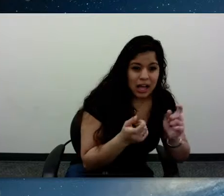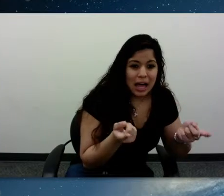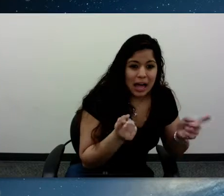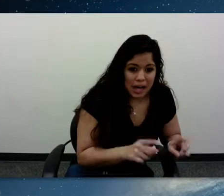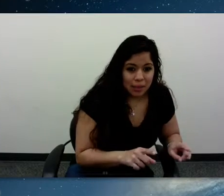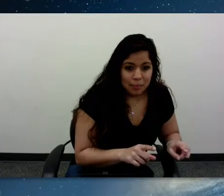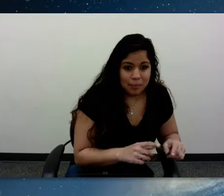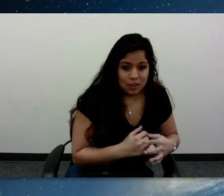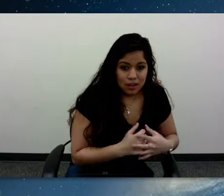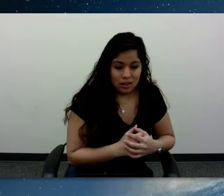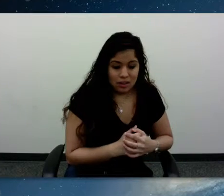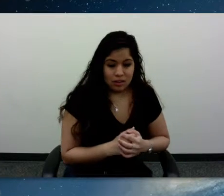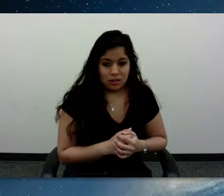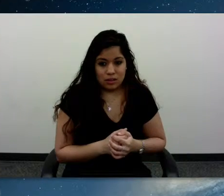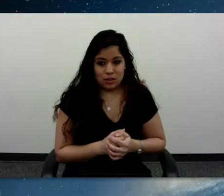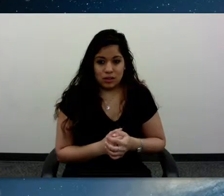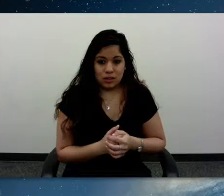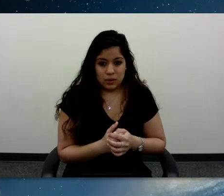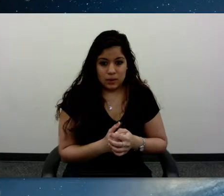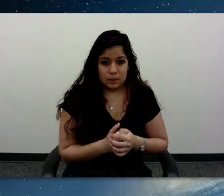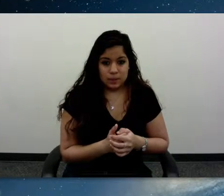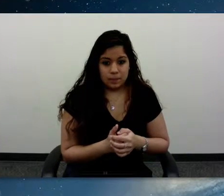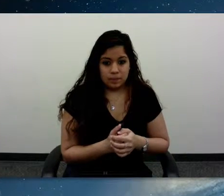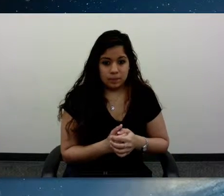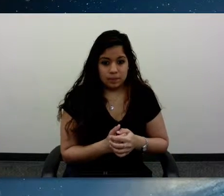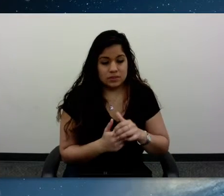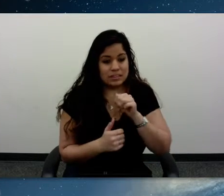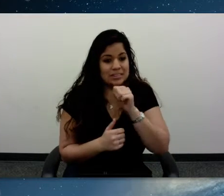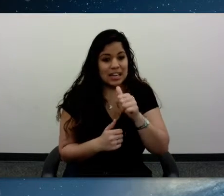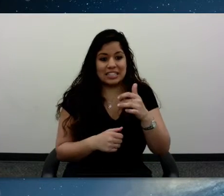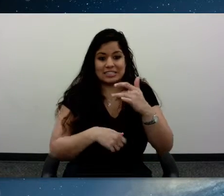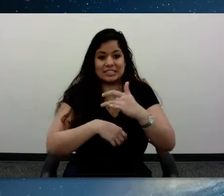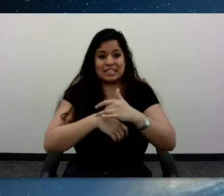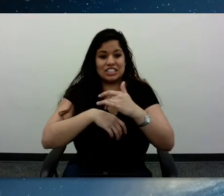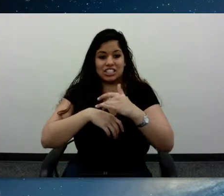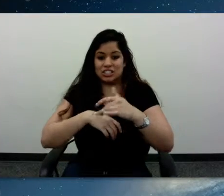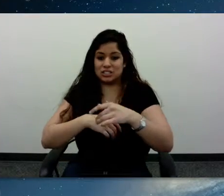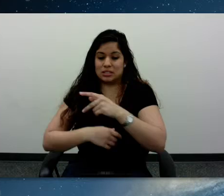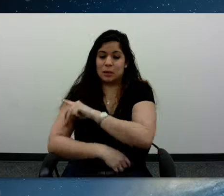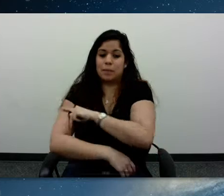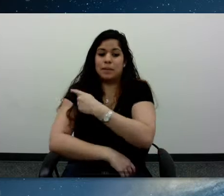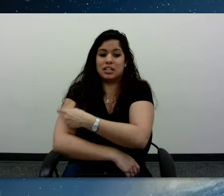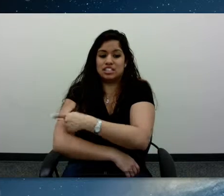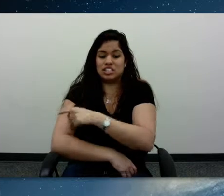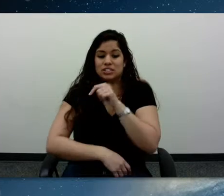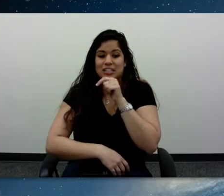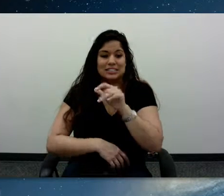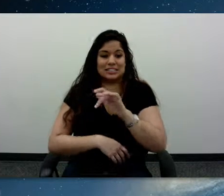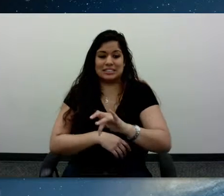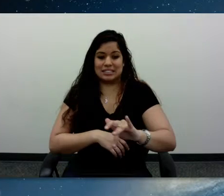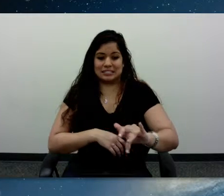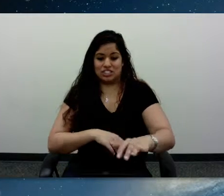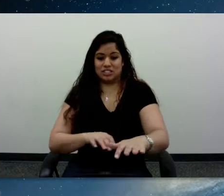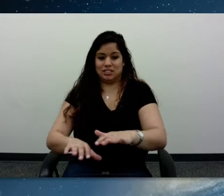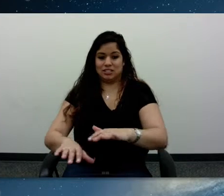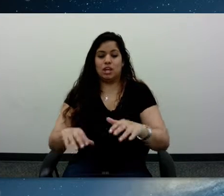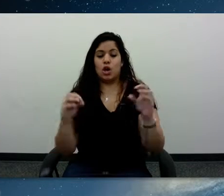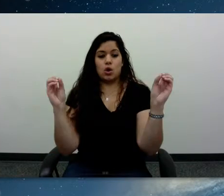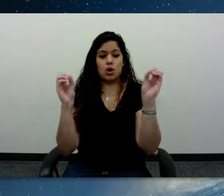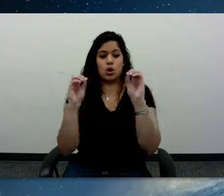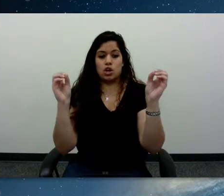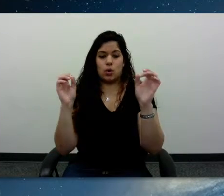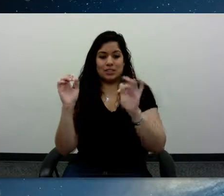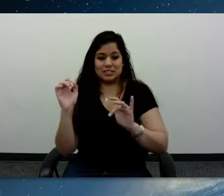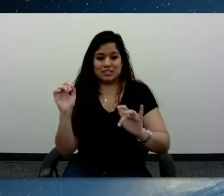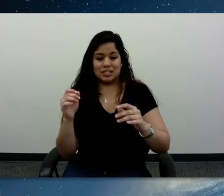on bare lower chest as shown. Do not touch patient. Analyzing Okay, rhythm. so I'm going to clear the patient. No one touch the